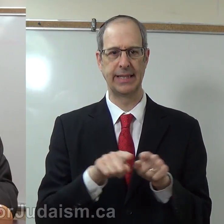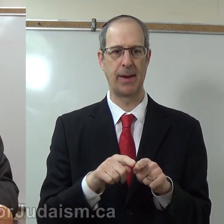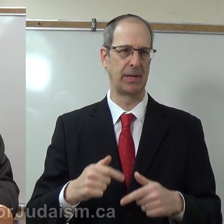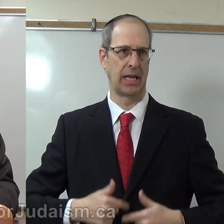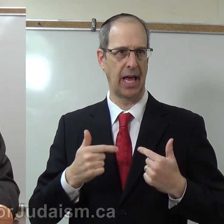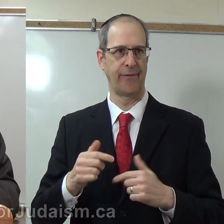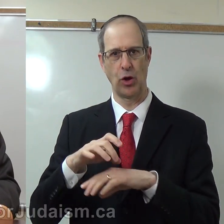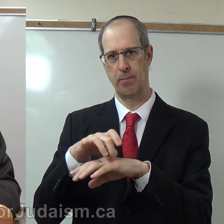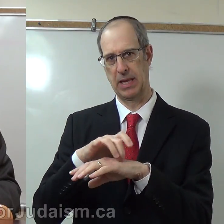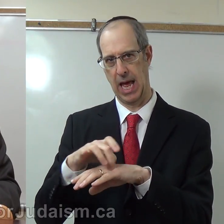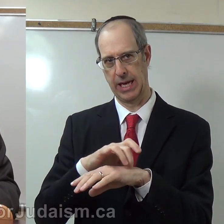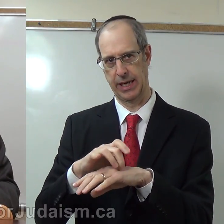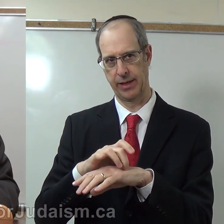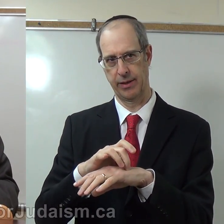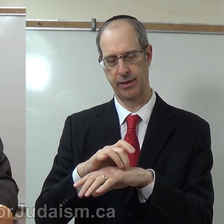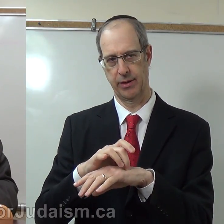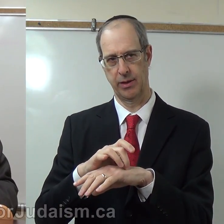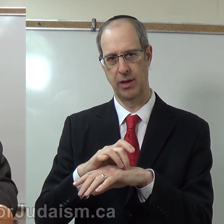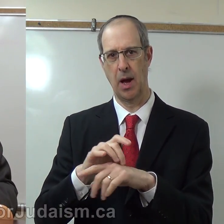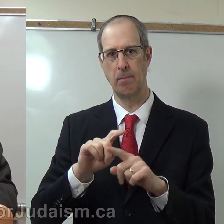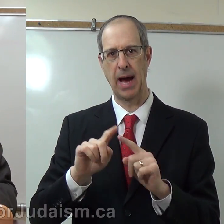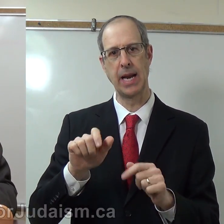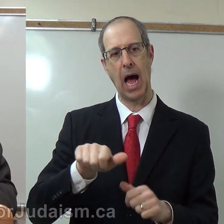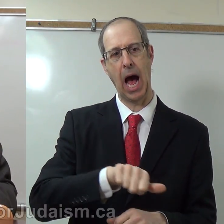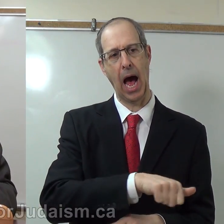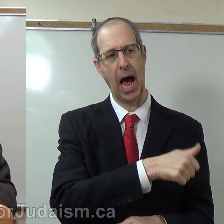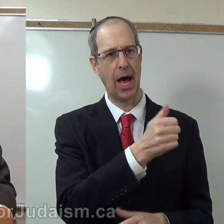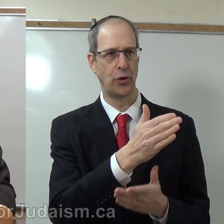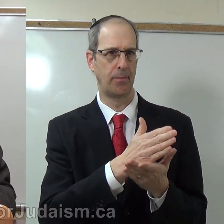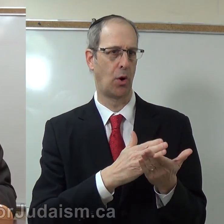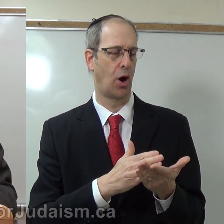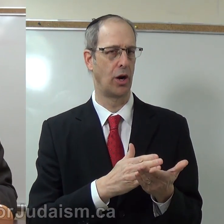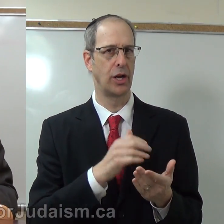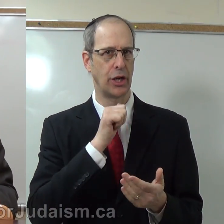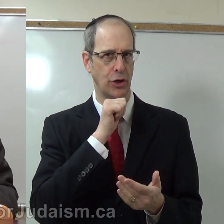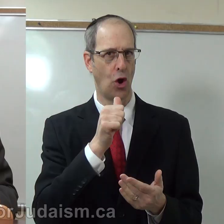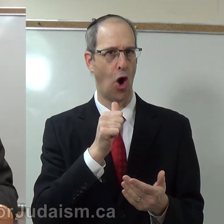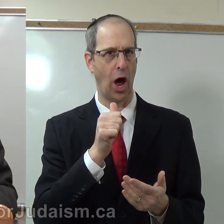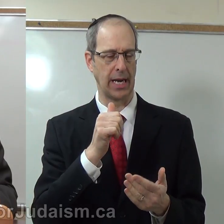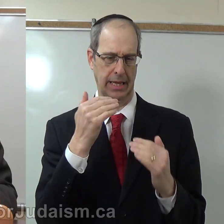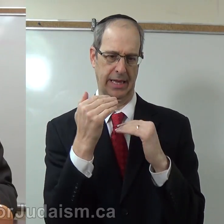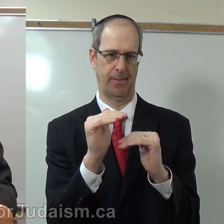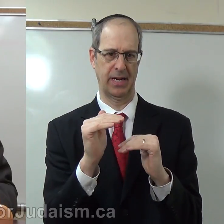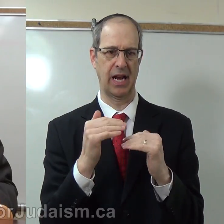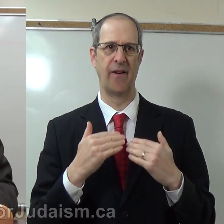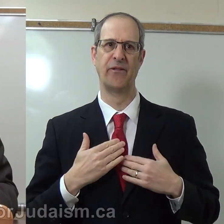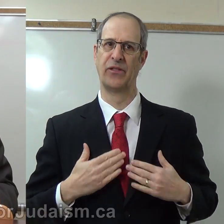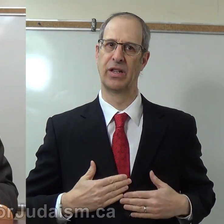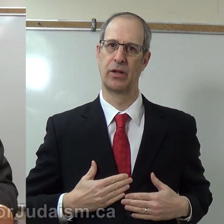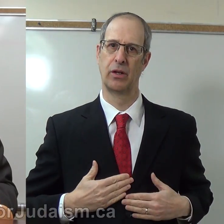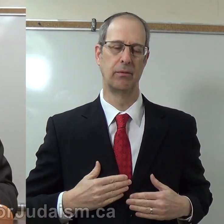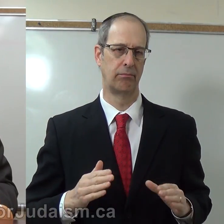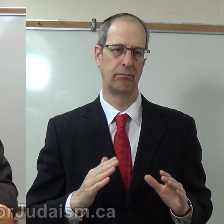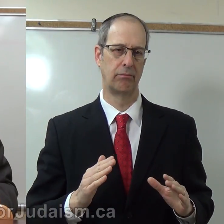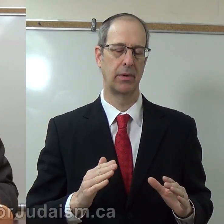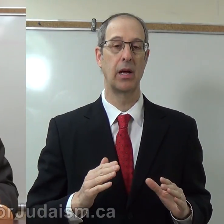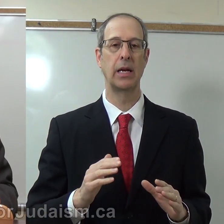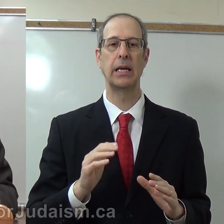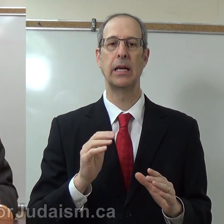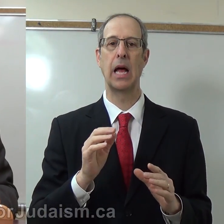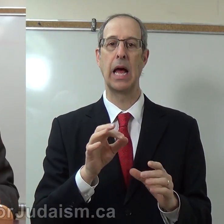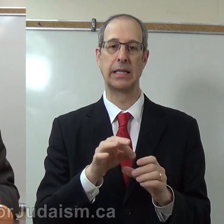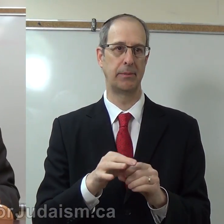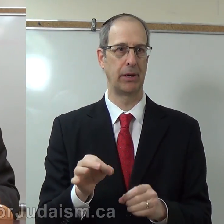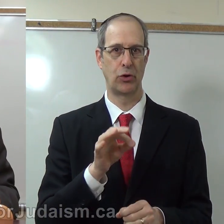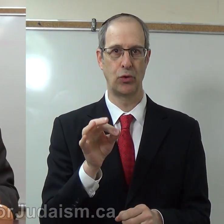However, there is another side to us, which is not just physical, it is spiritual. Because